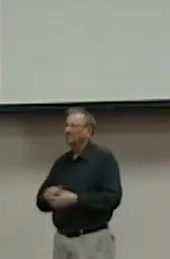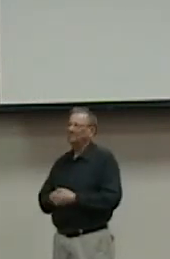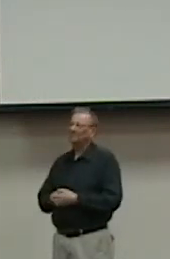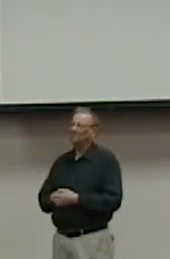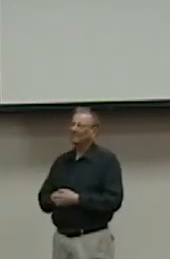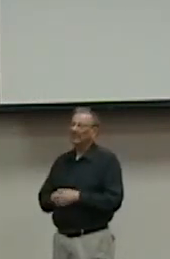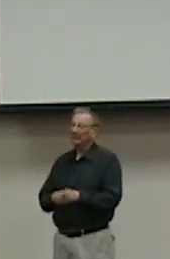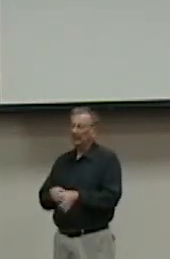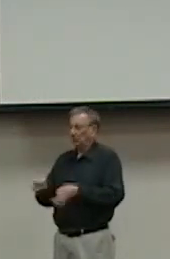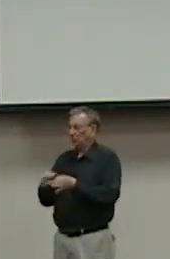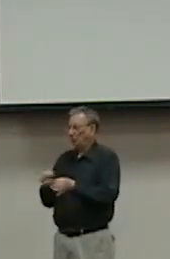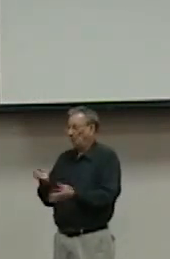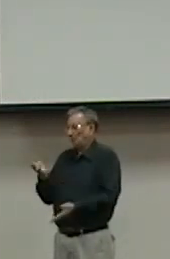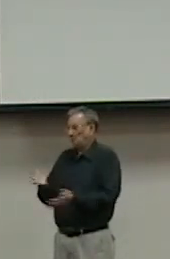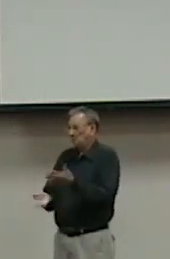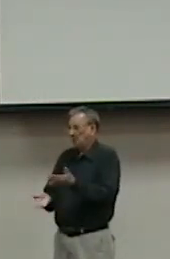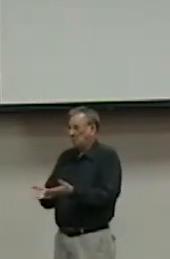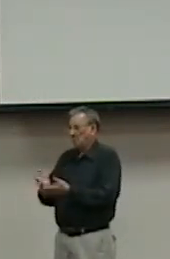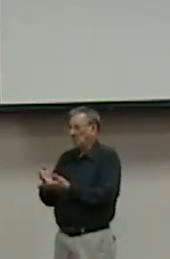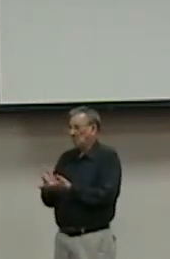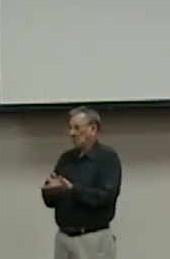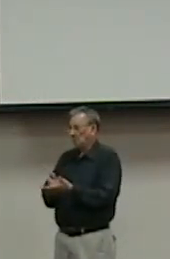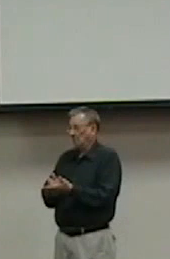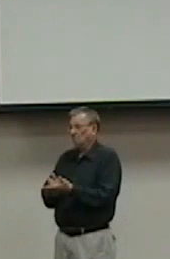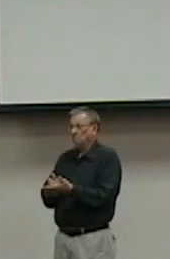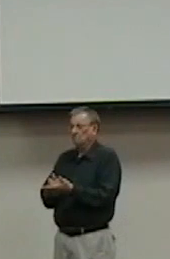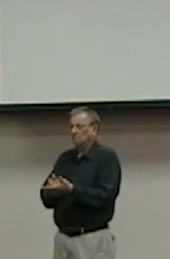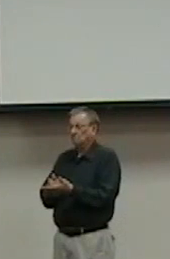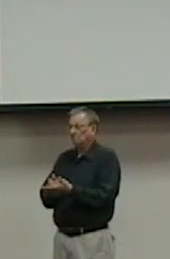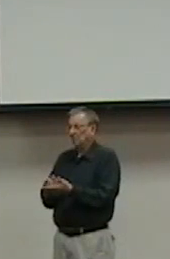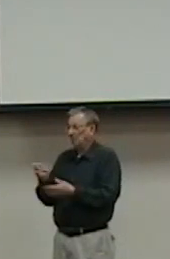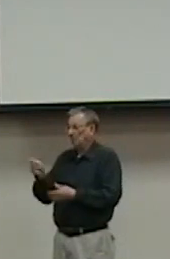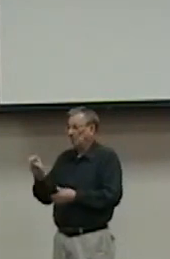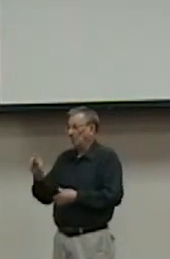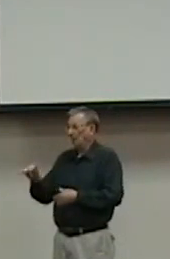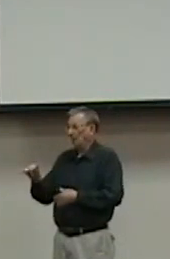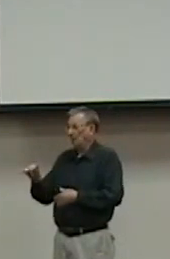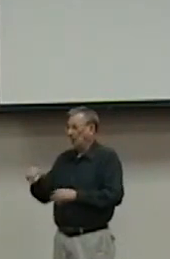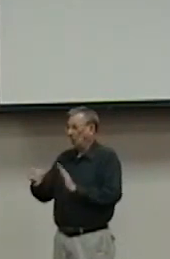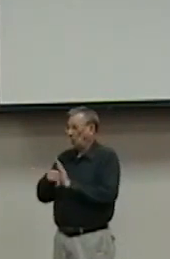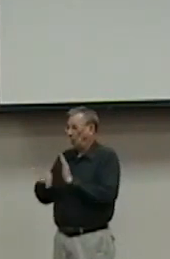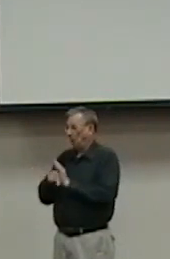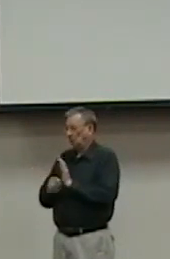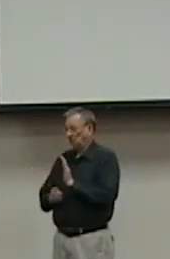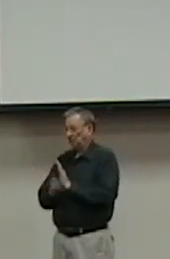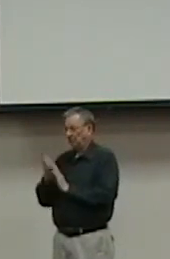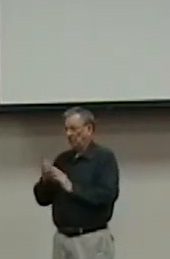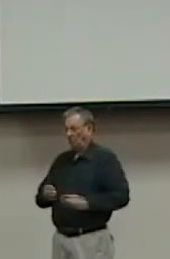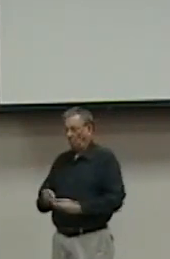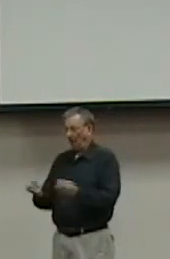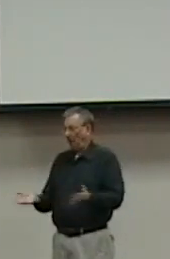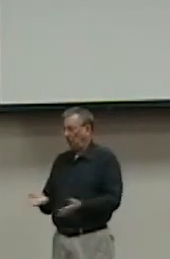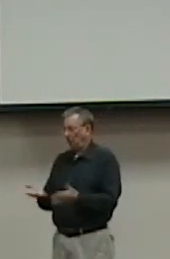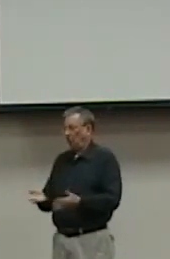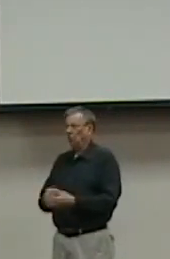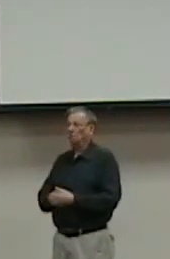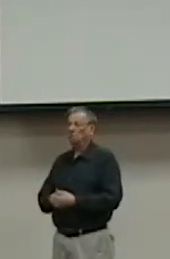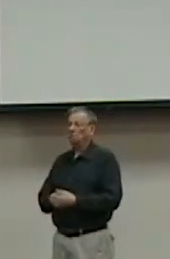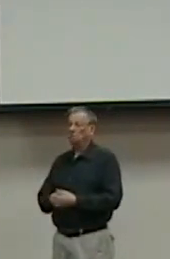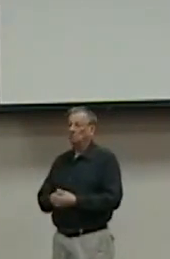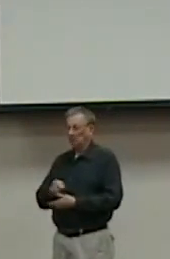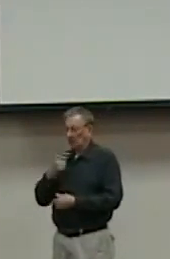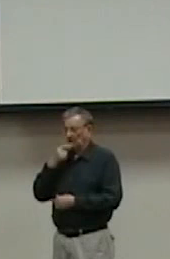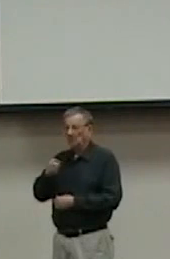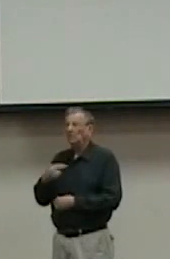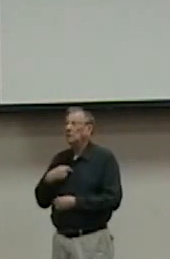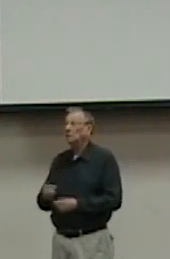He describes maybe some of the godly qualities in his life that have developed while he's been here. Is just that he